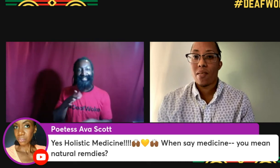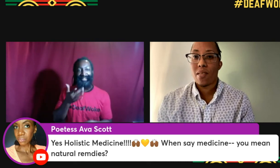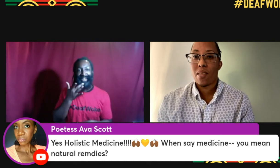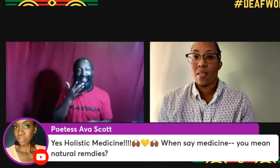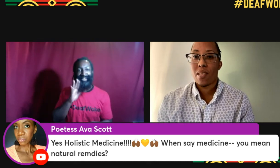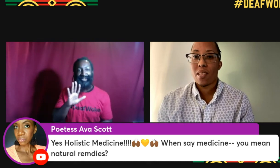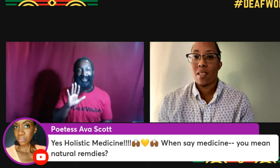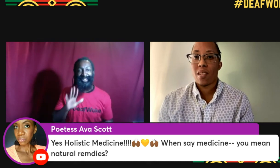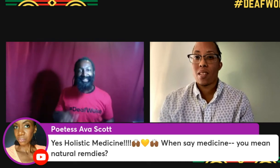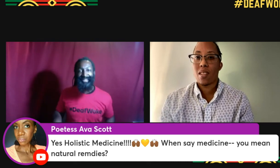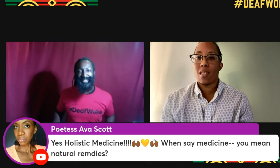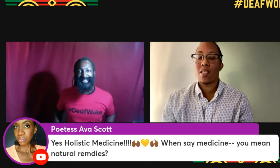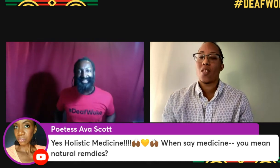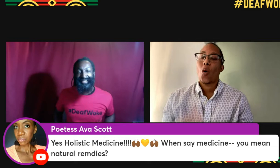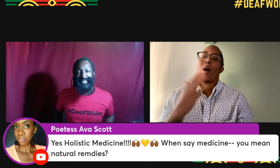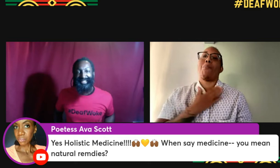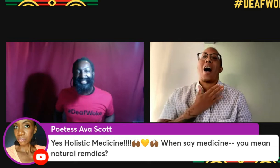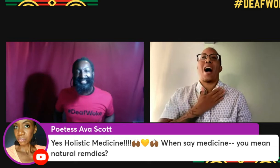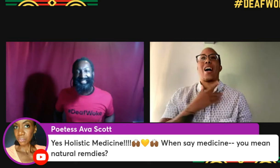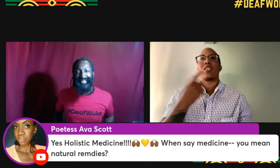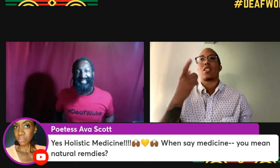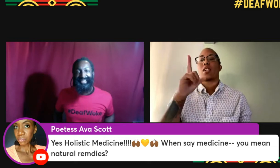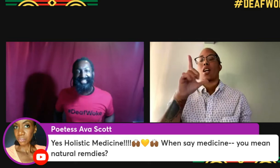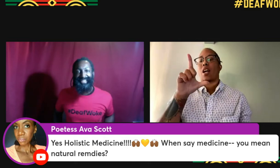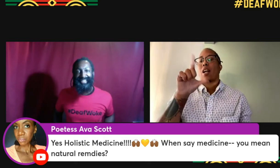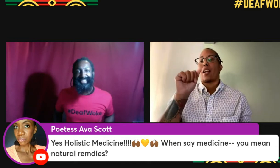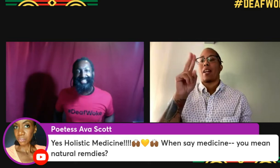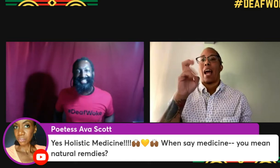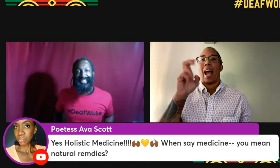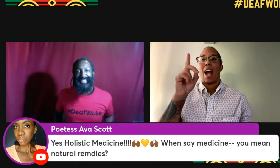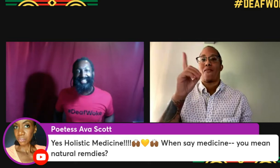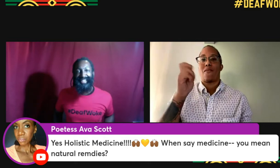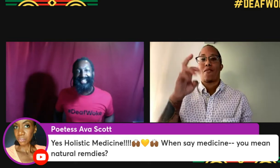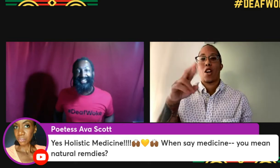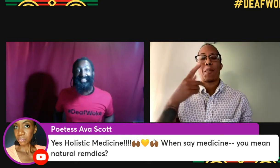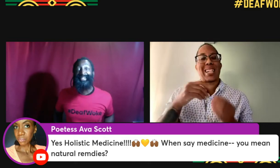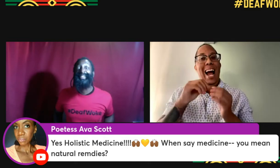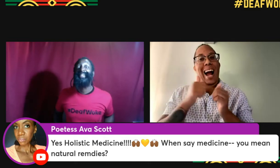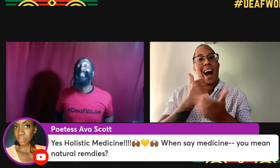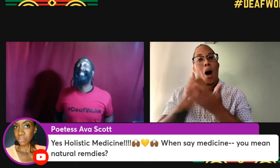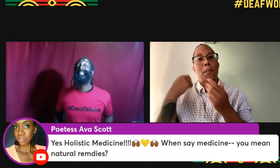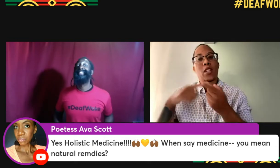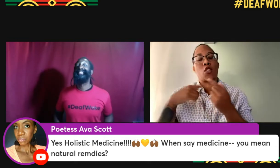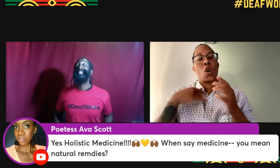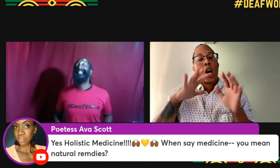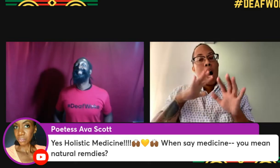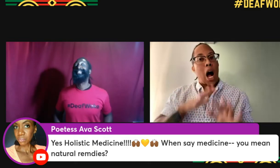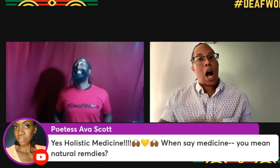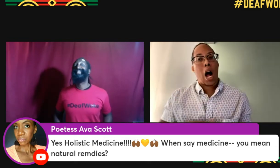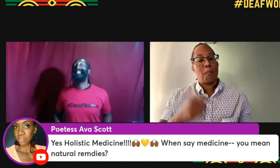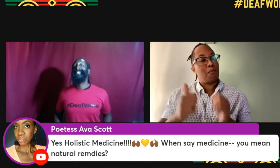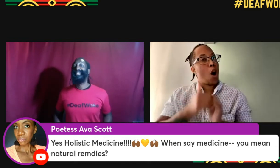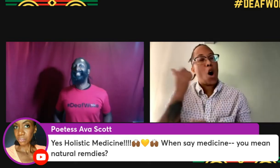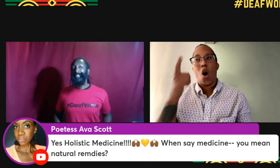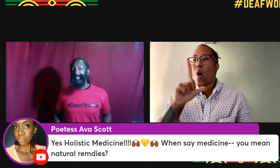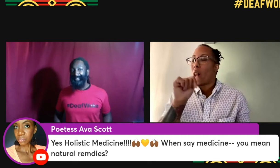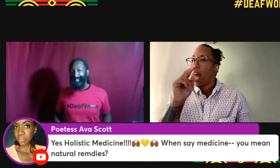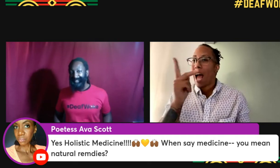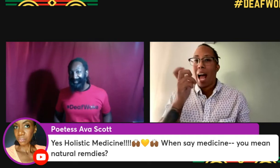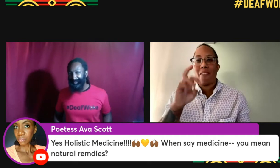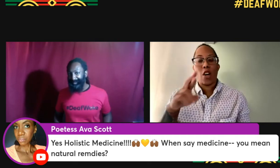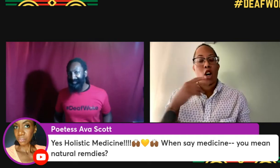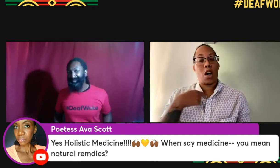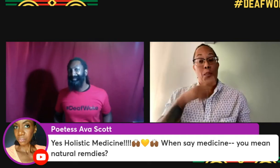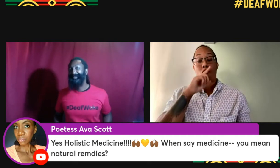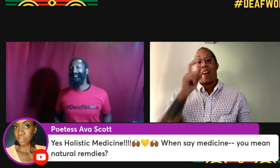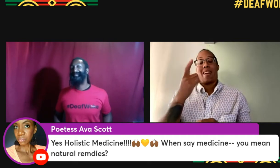modalities. You know, like, you know, what's your favorite tea? Oh, right now, my favorite tea is lavender. It really helps